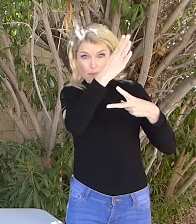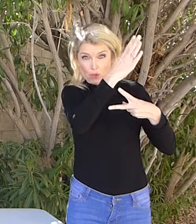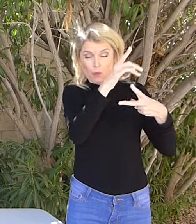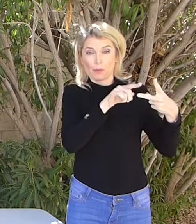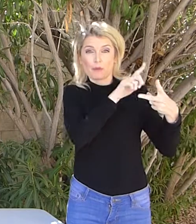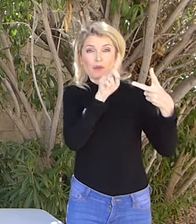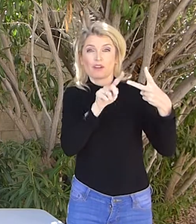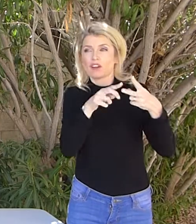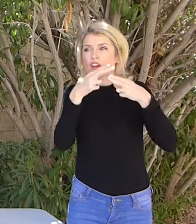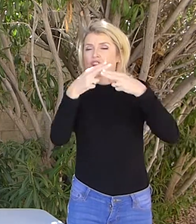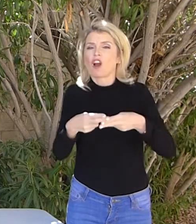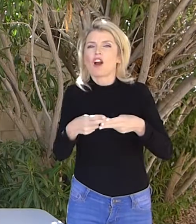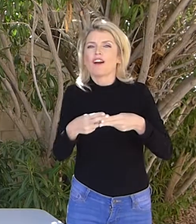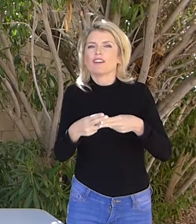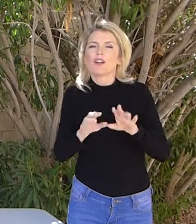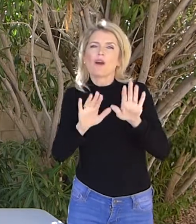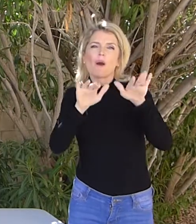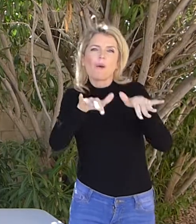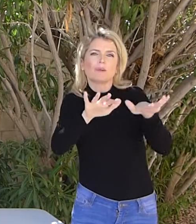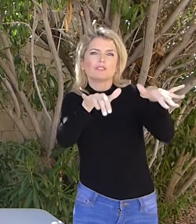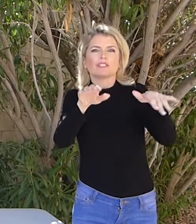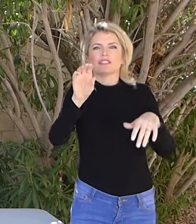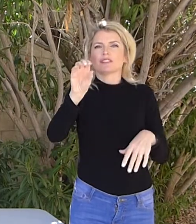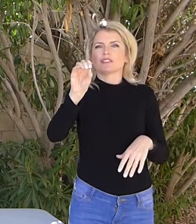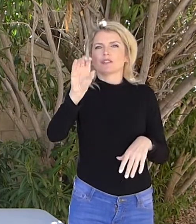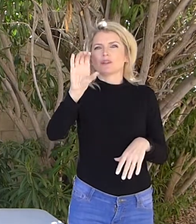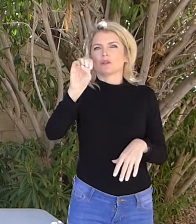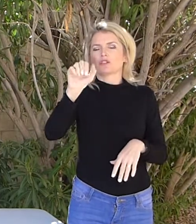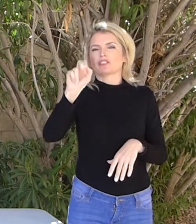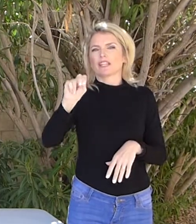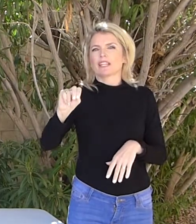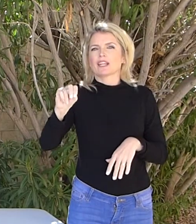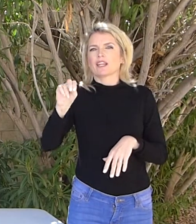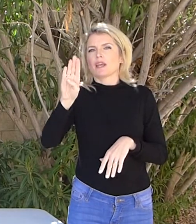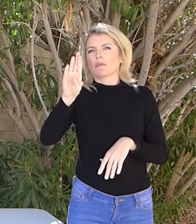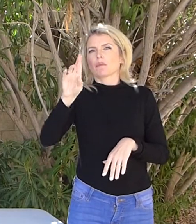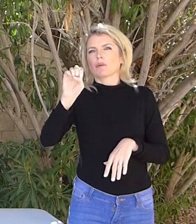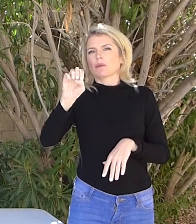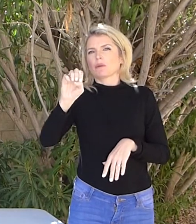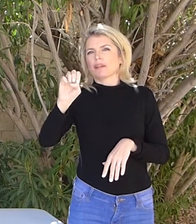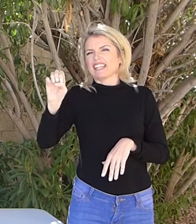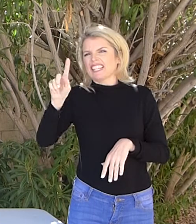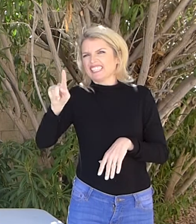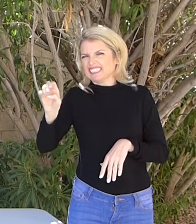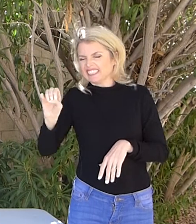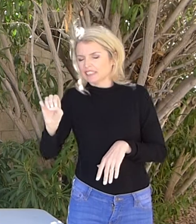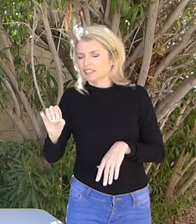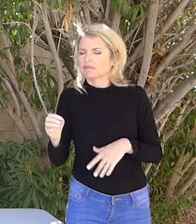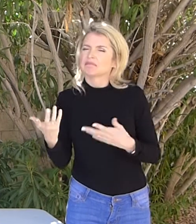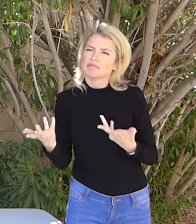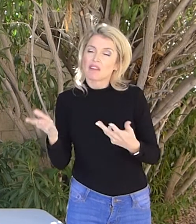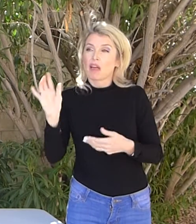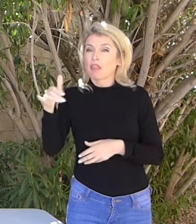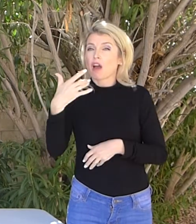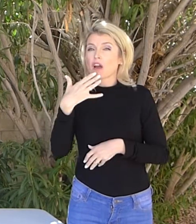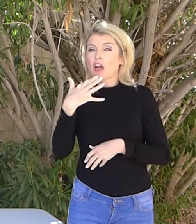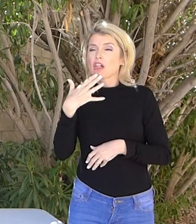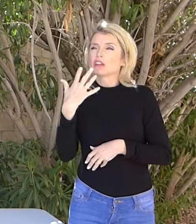This color is called Ocean Breeze. It's kind of similar